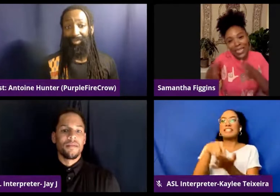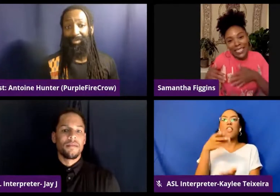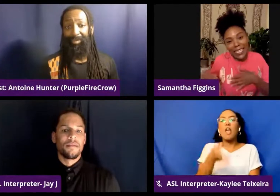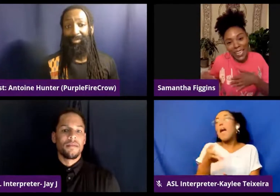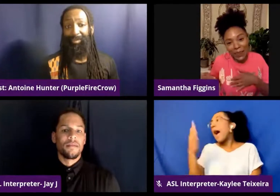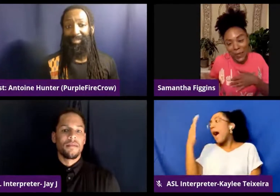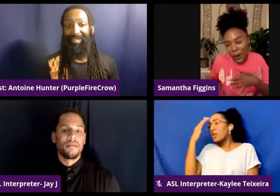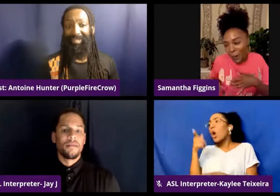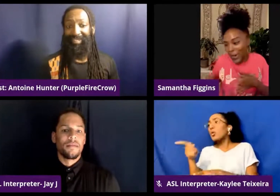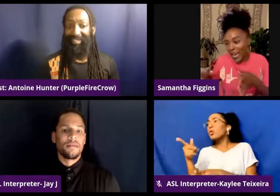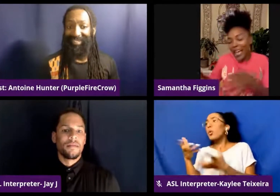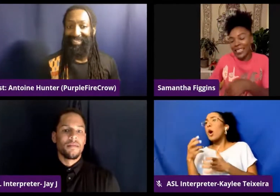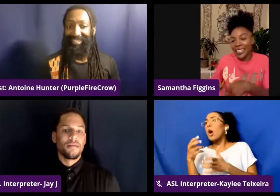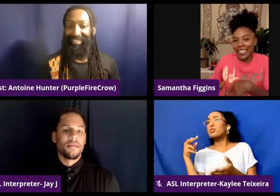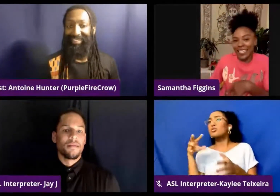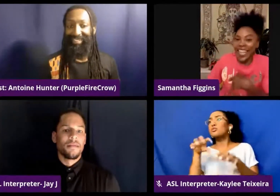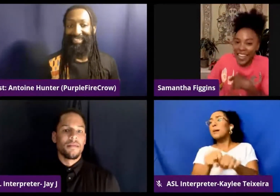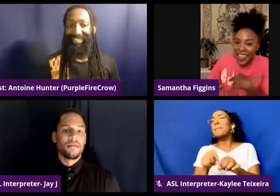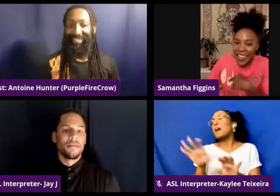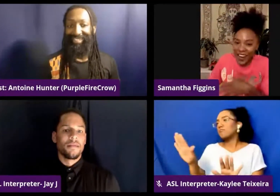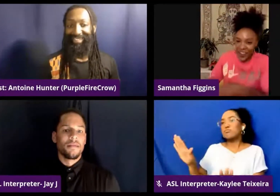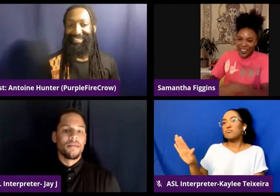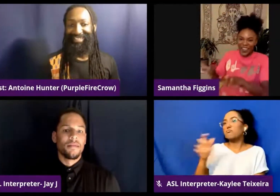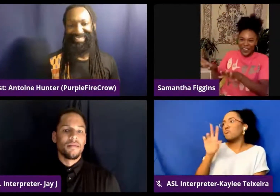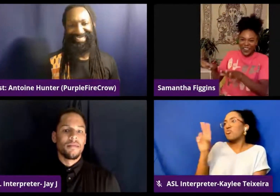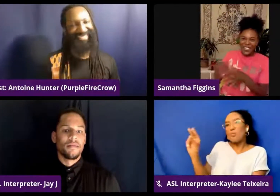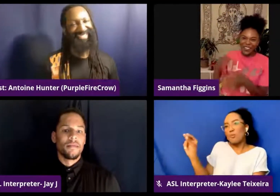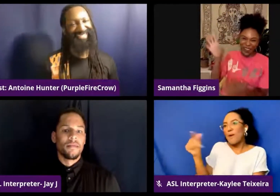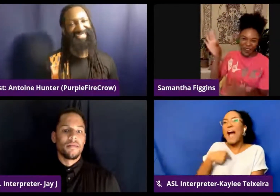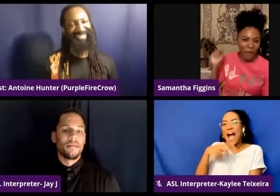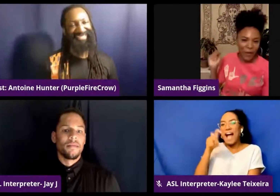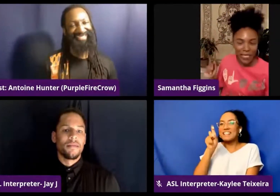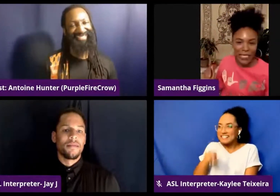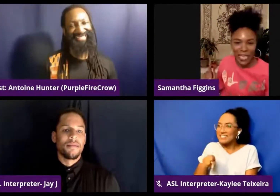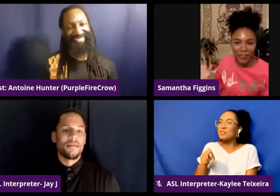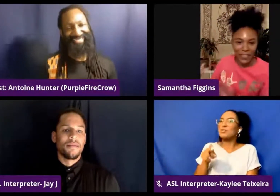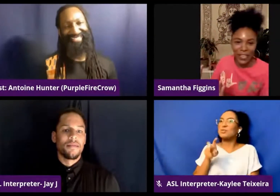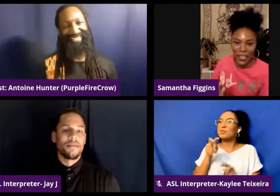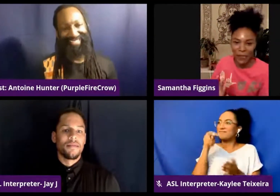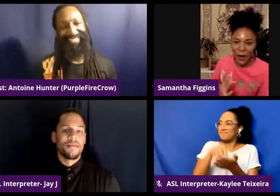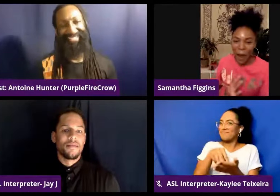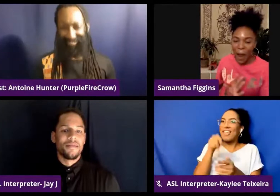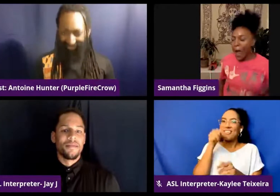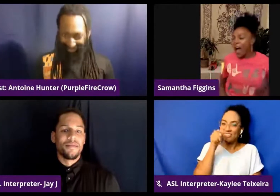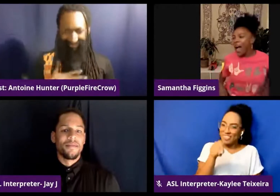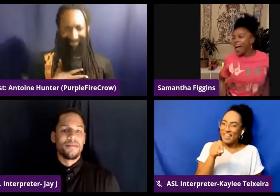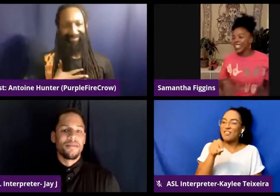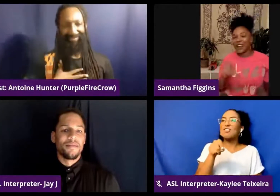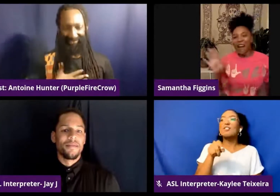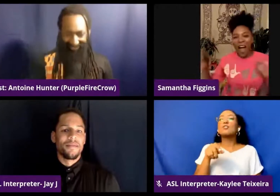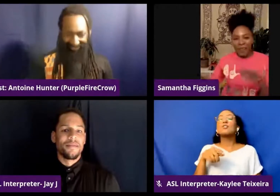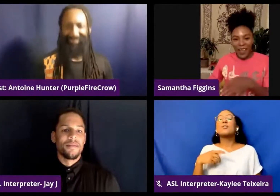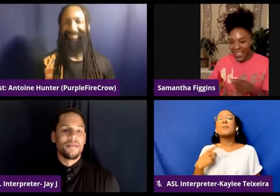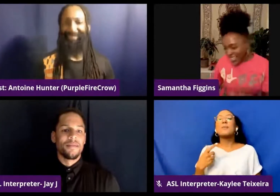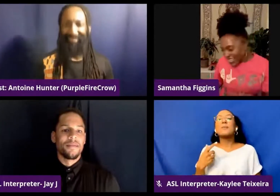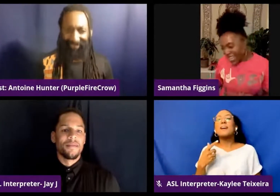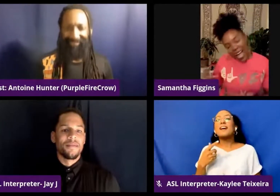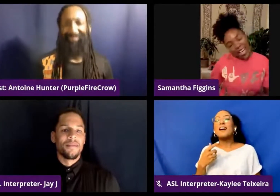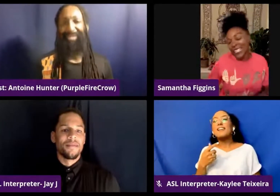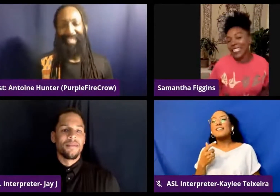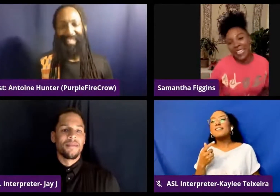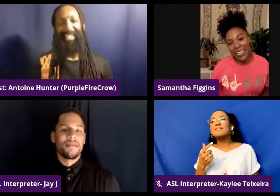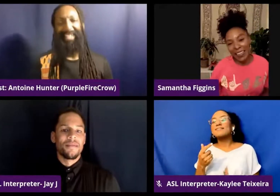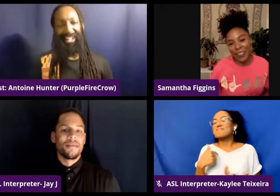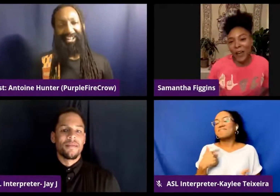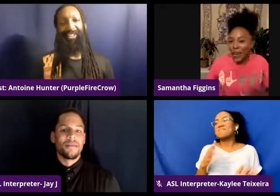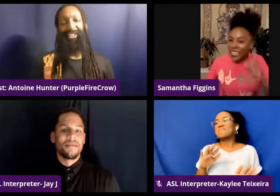happens to be like the skinny mirror, but I need to stand there. You know what I mean? Everybody wants to stand in front of the skinny mirror. And so I'm like,